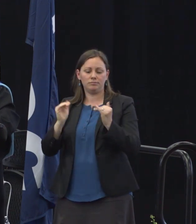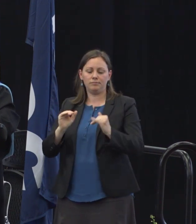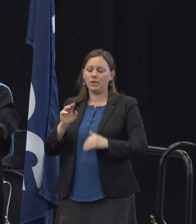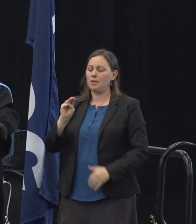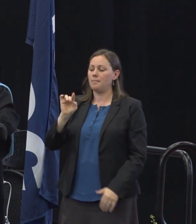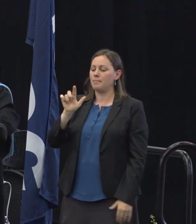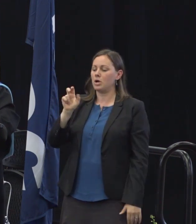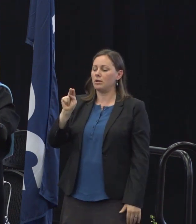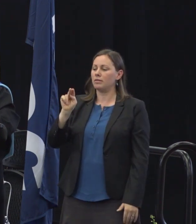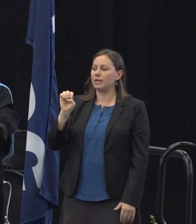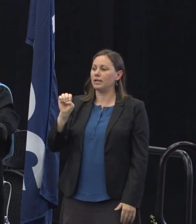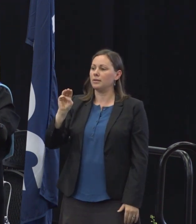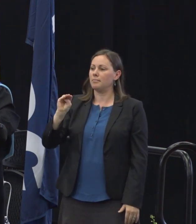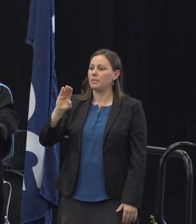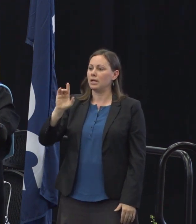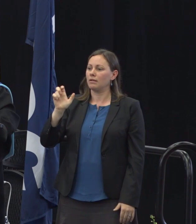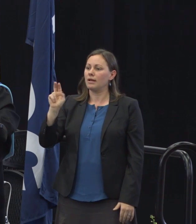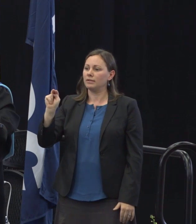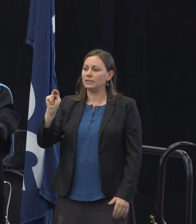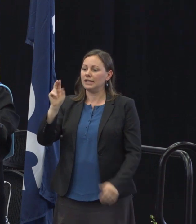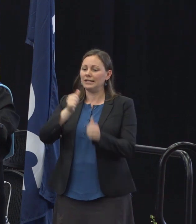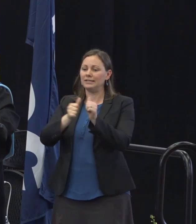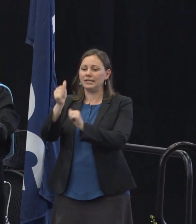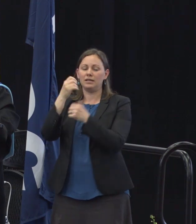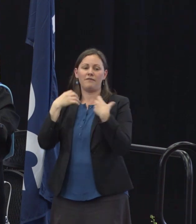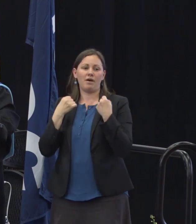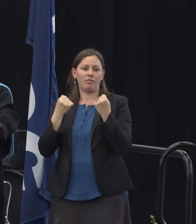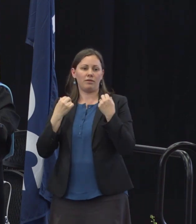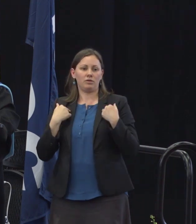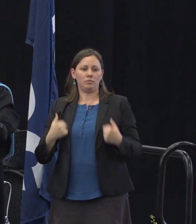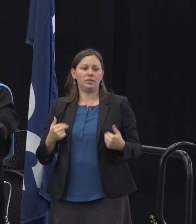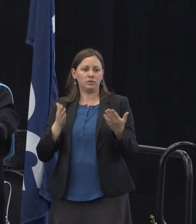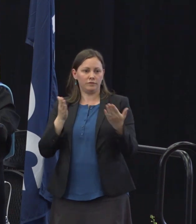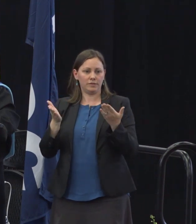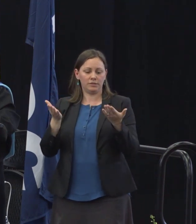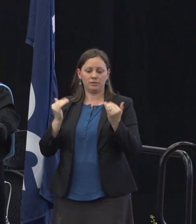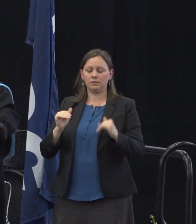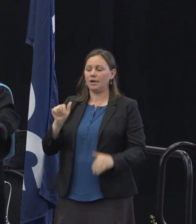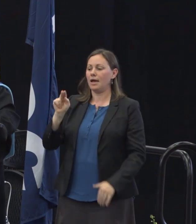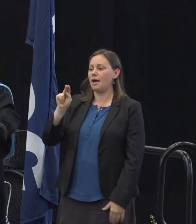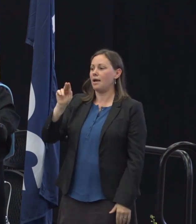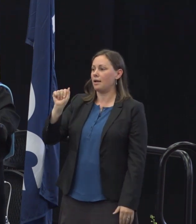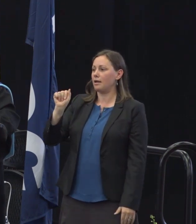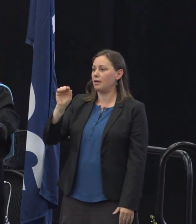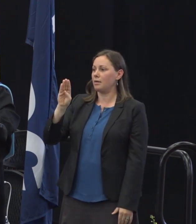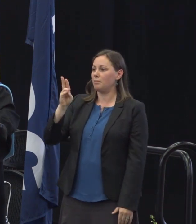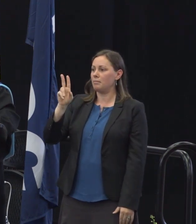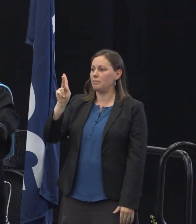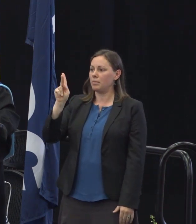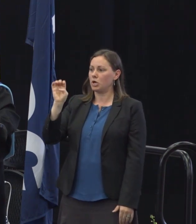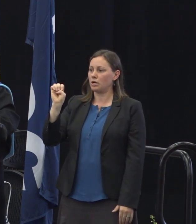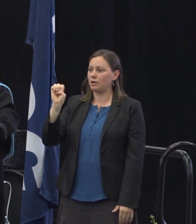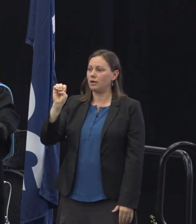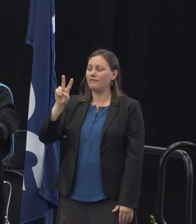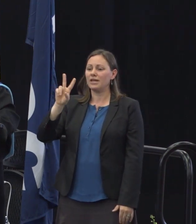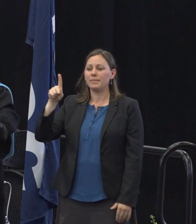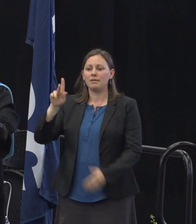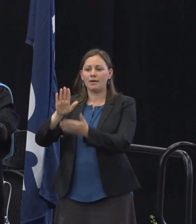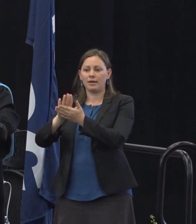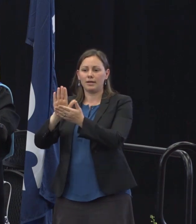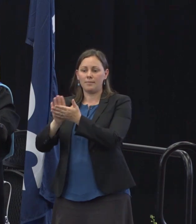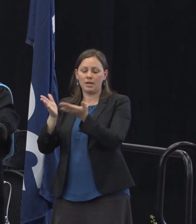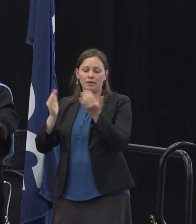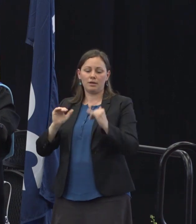Marilyn McClellan, Dean of Health and Human Services. Anna Burke, Vice President, Academic.